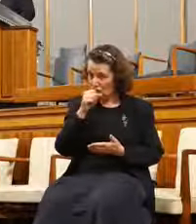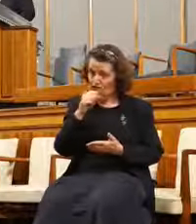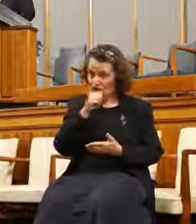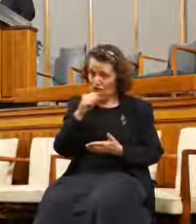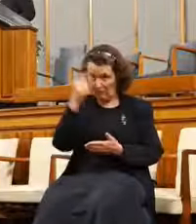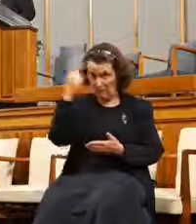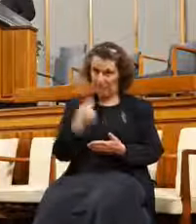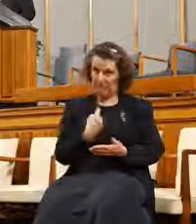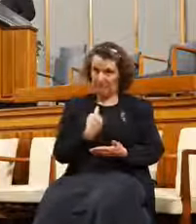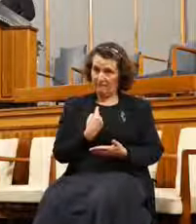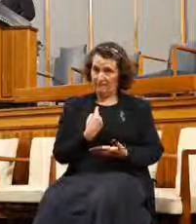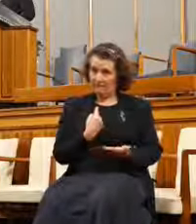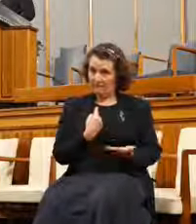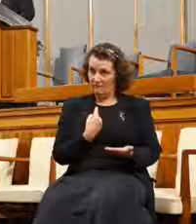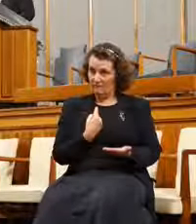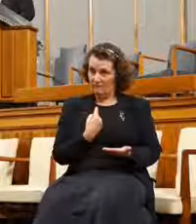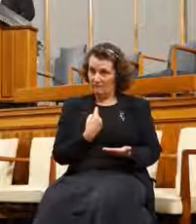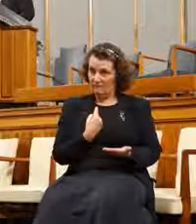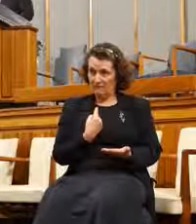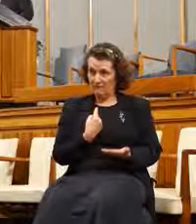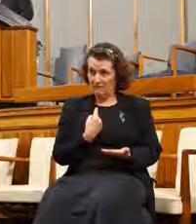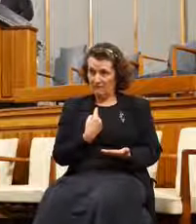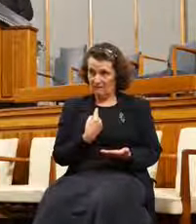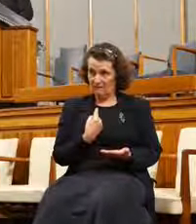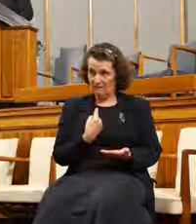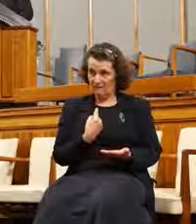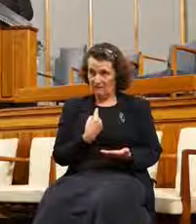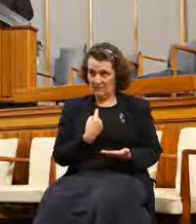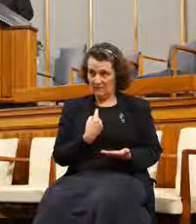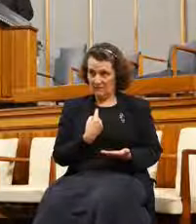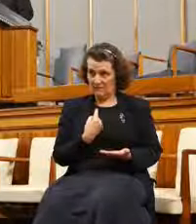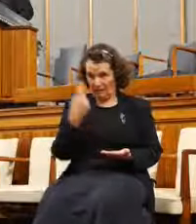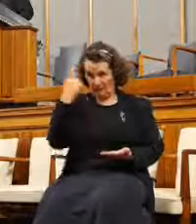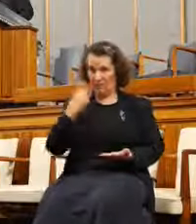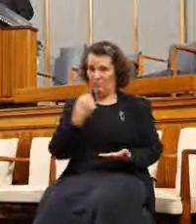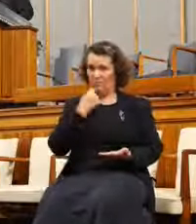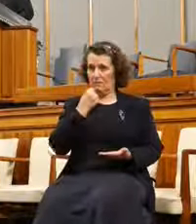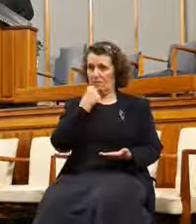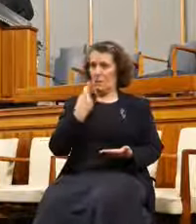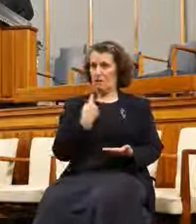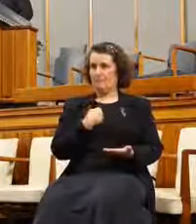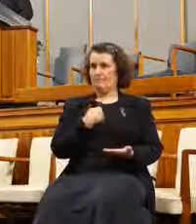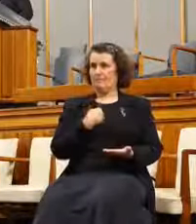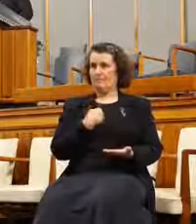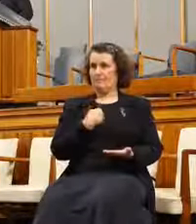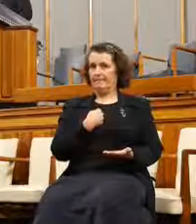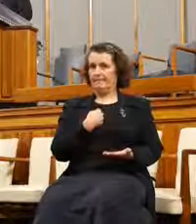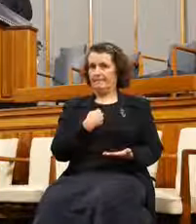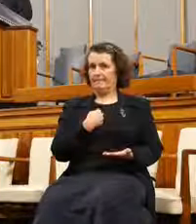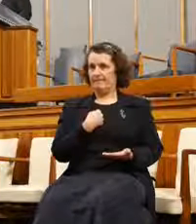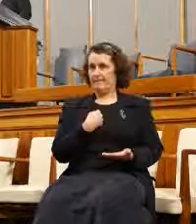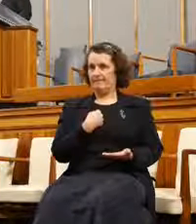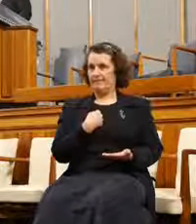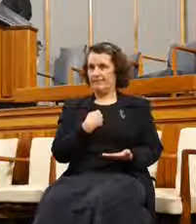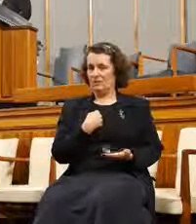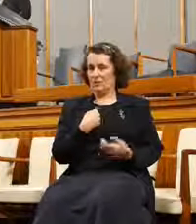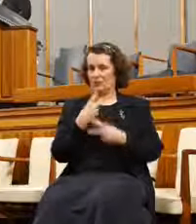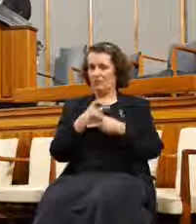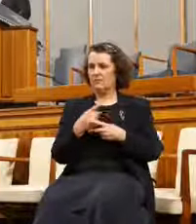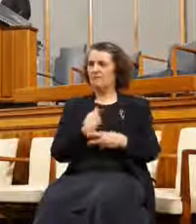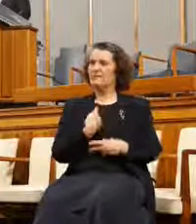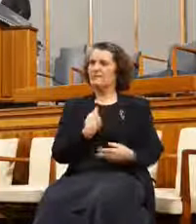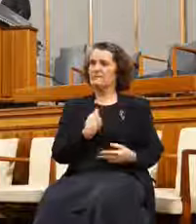like to admit to being selfish. You watch after number one. You put yourself first. You